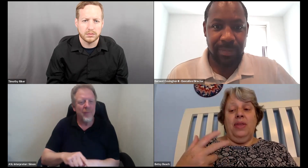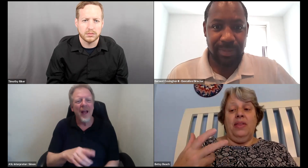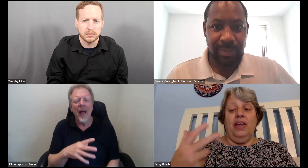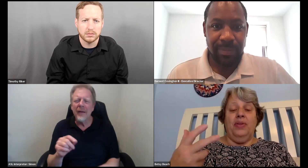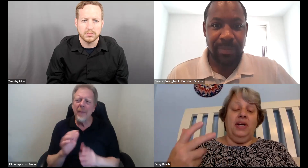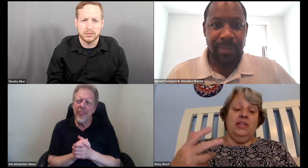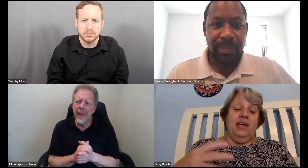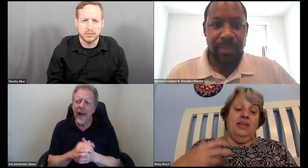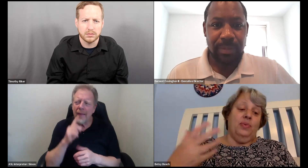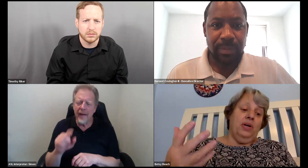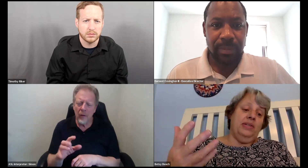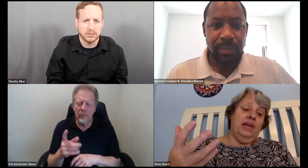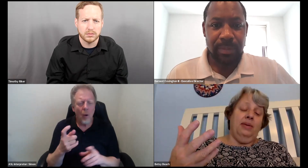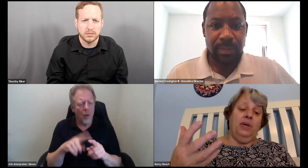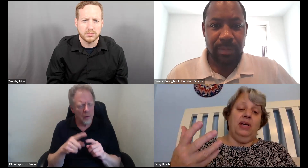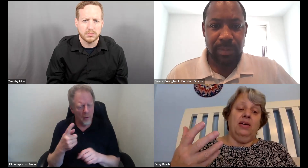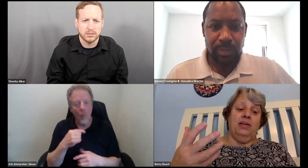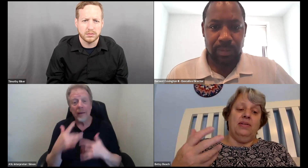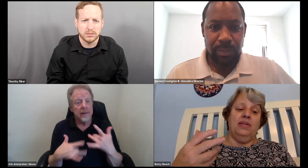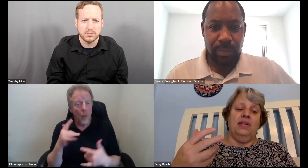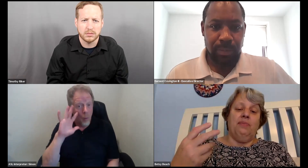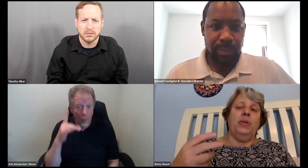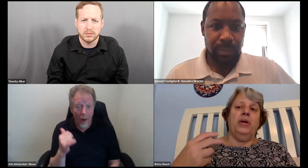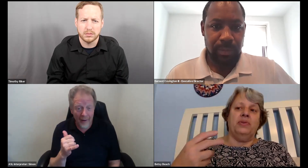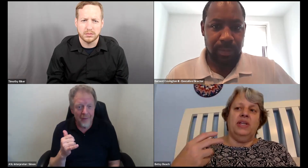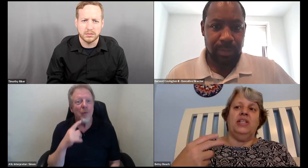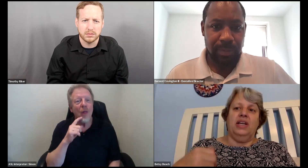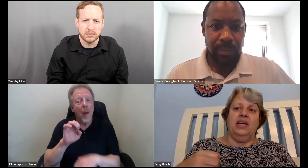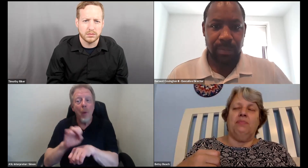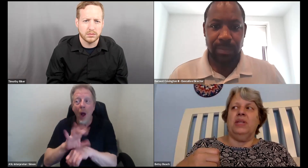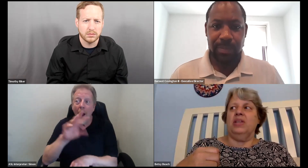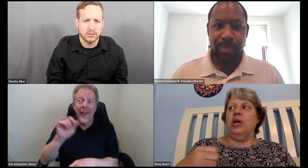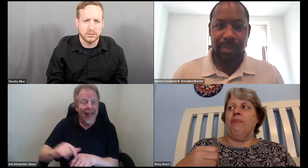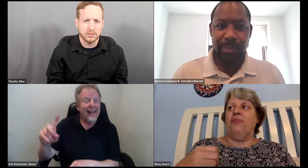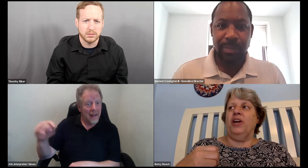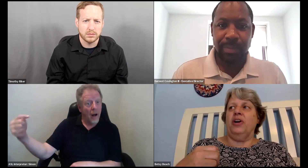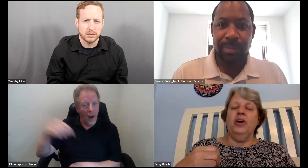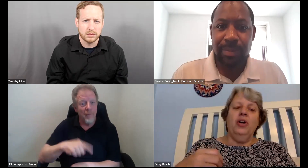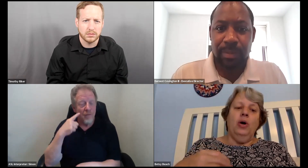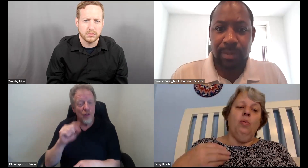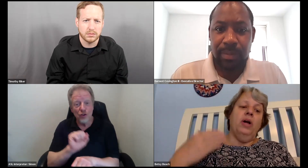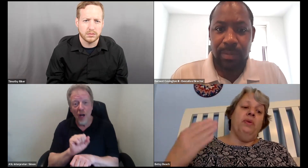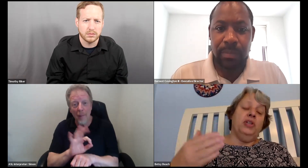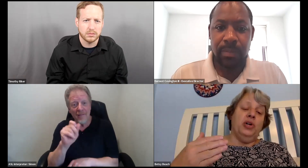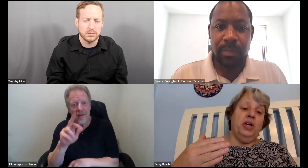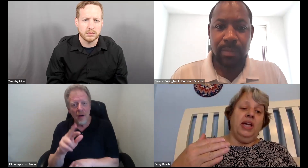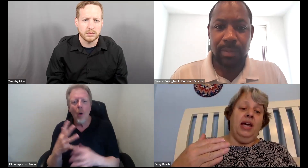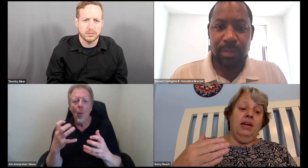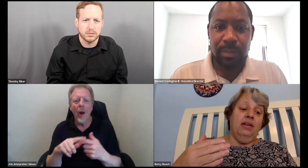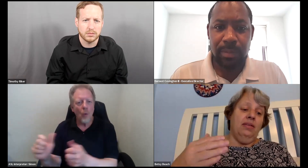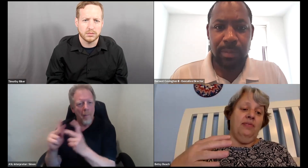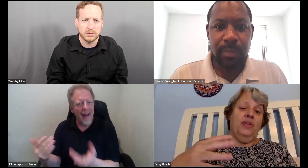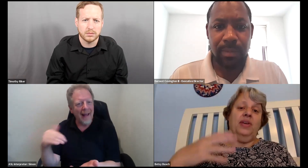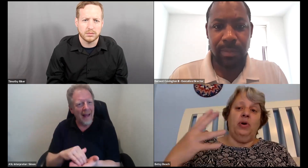I think the other thing to say is we're excited because the employers that did come to the job fair want to return